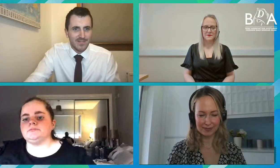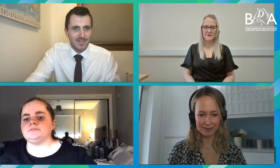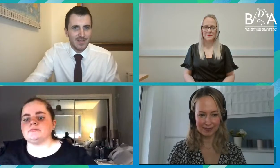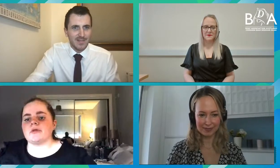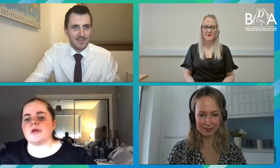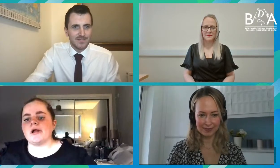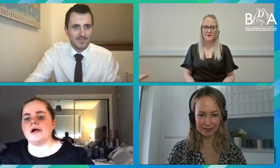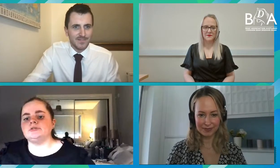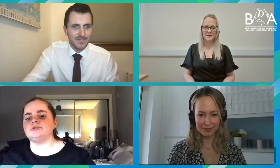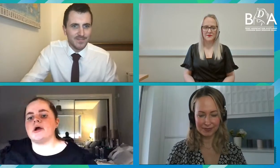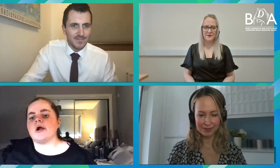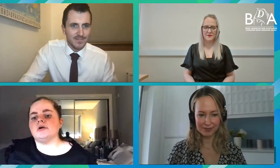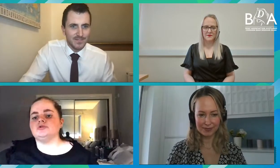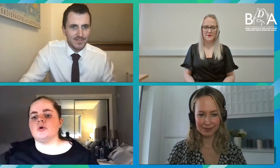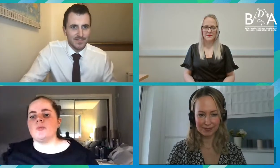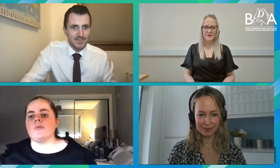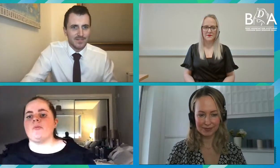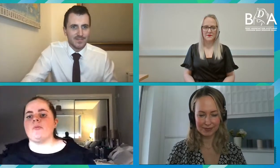place?